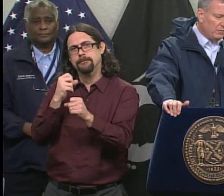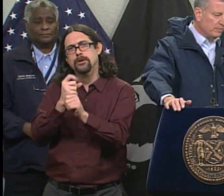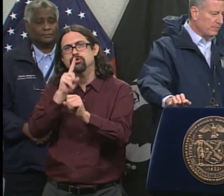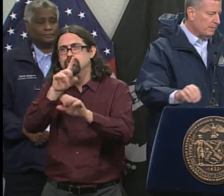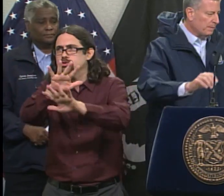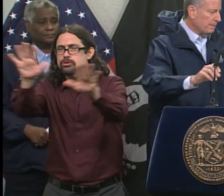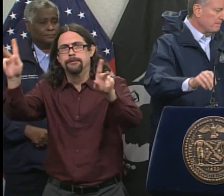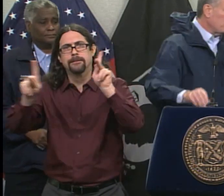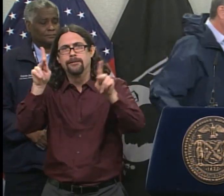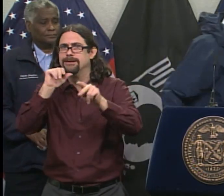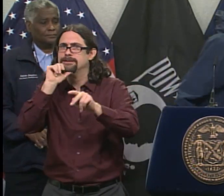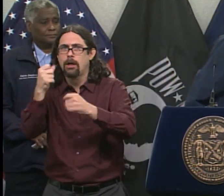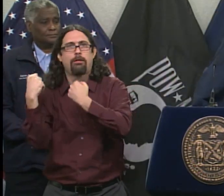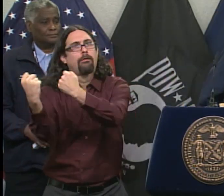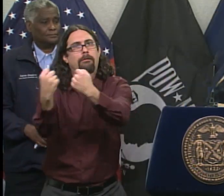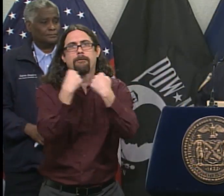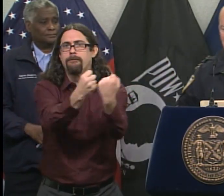O'Neill.